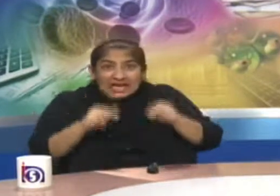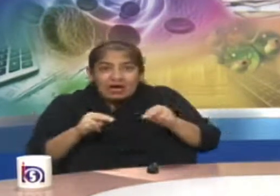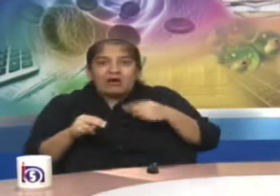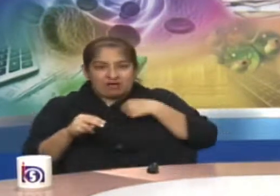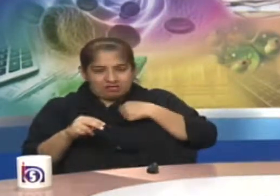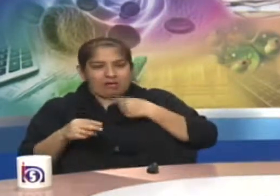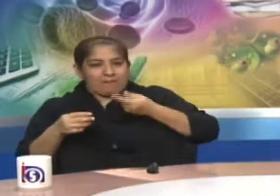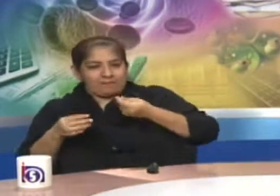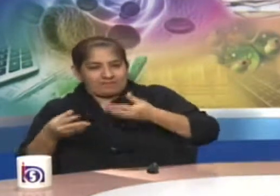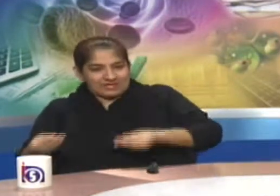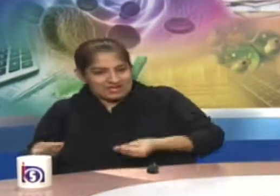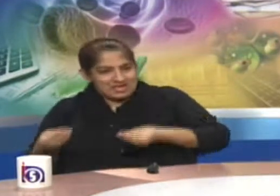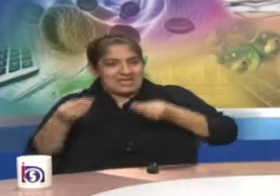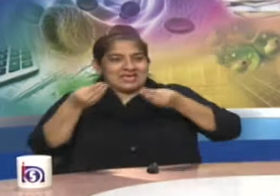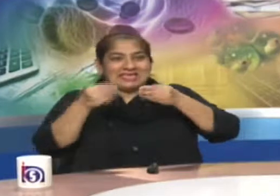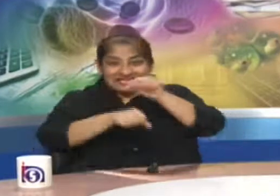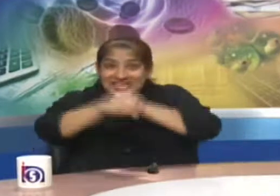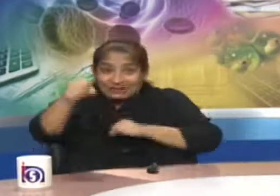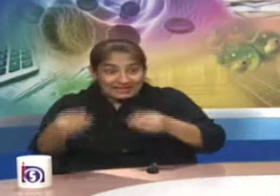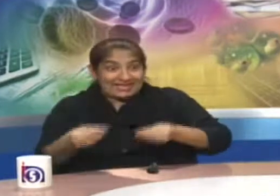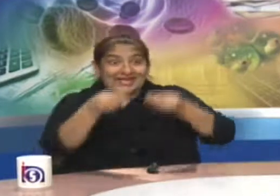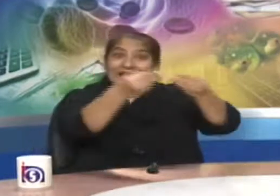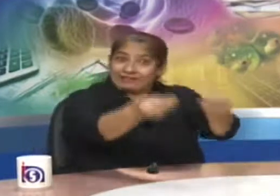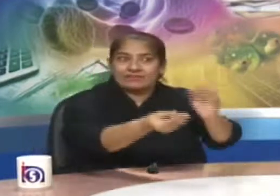This is also issued by